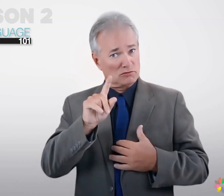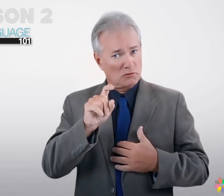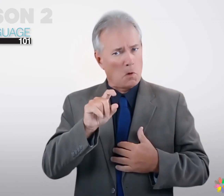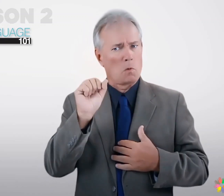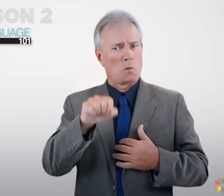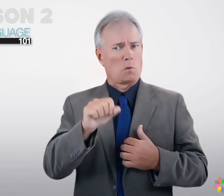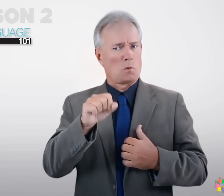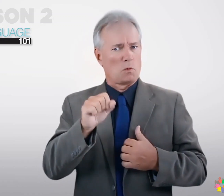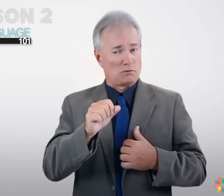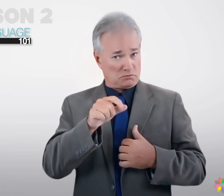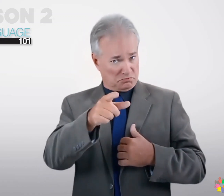Let's talk about art.